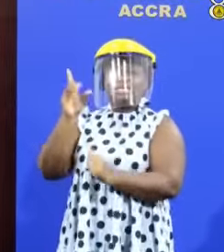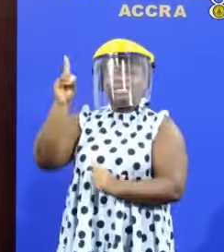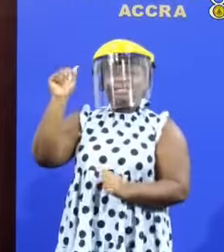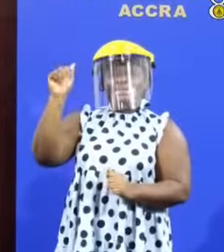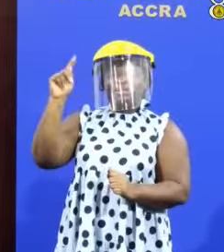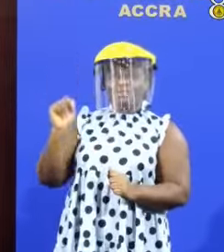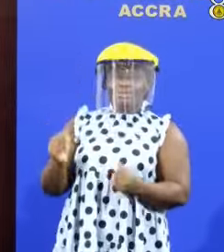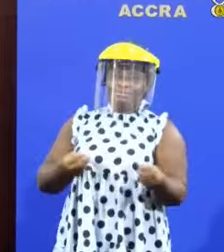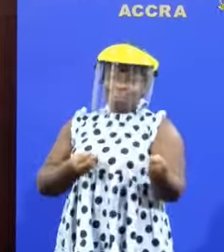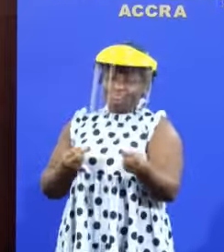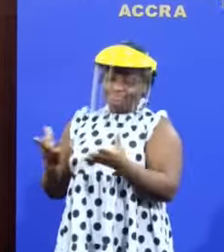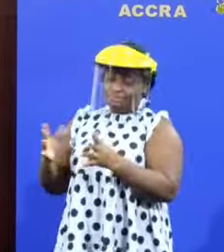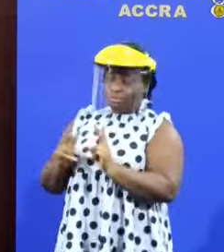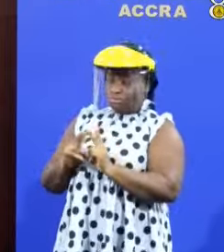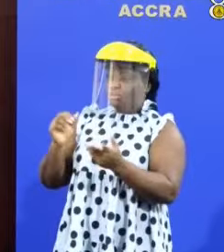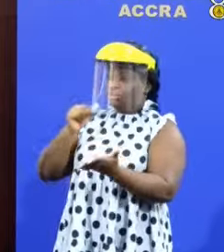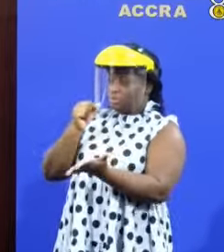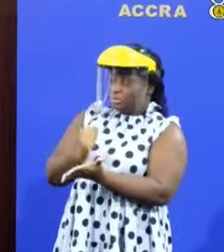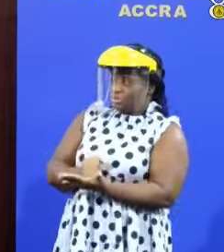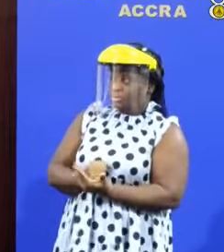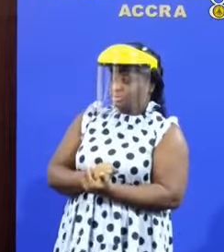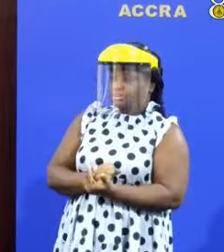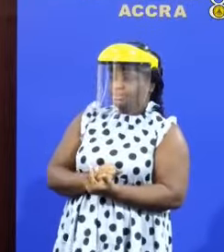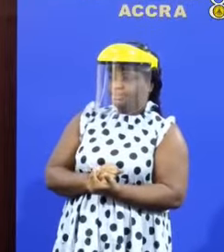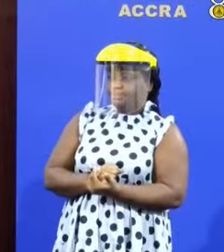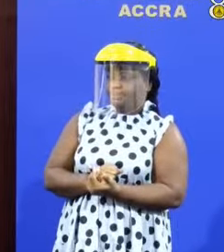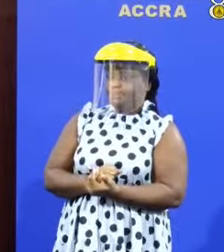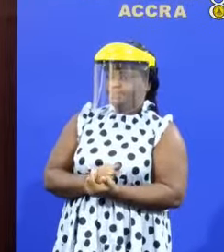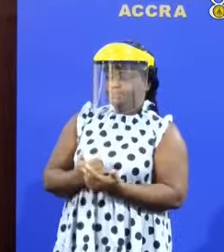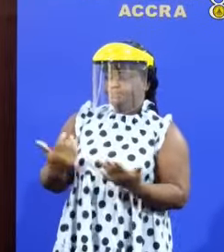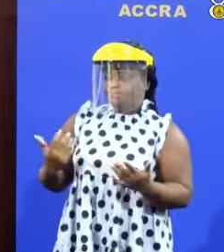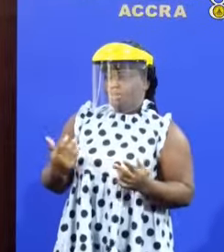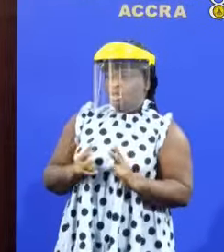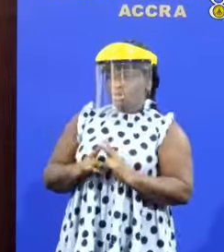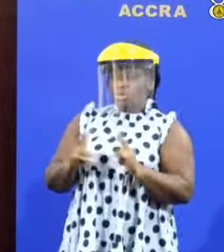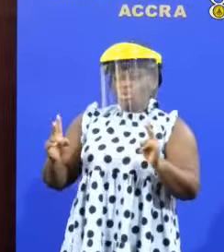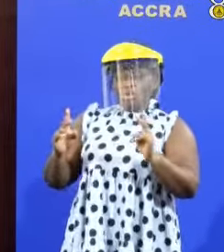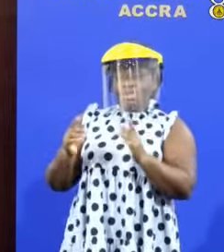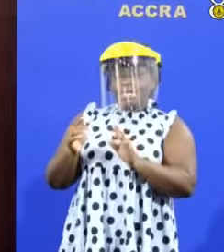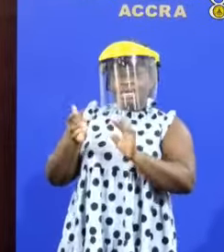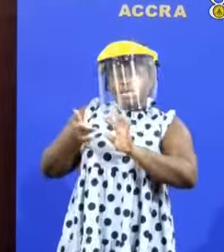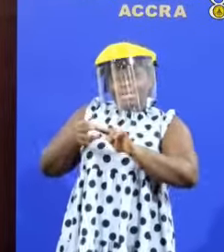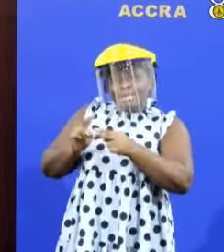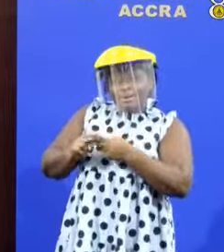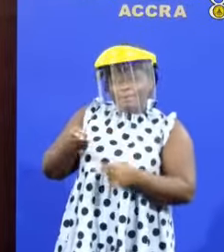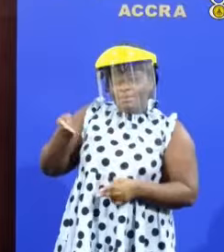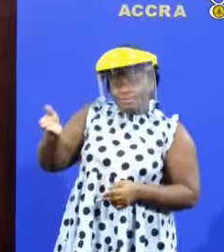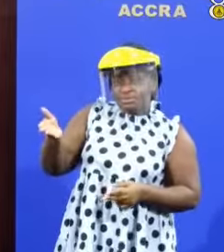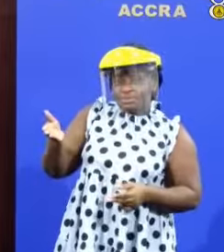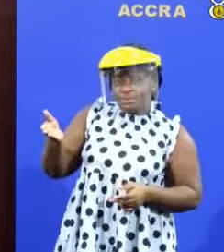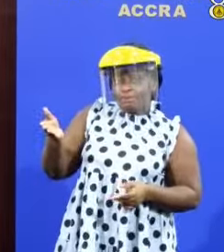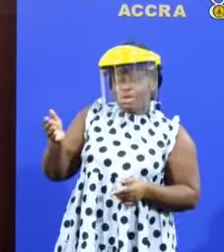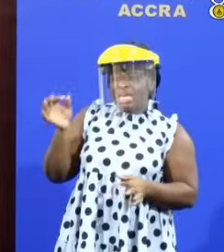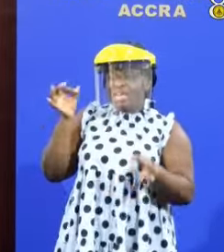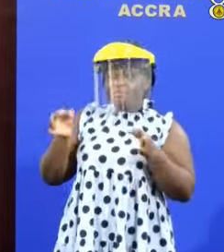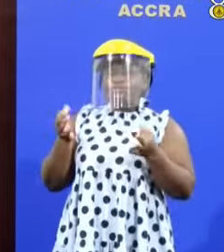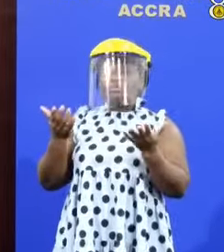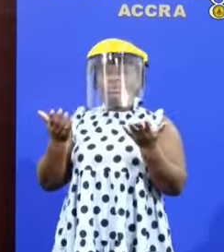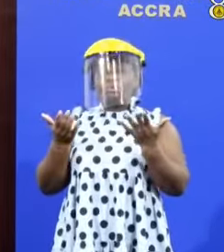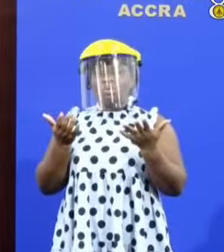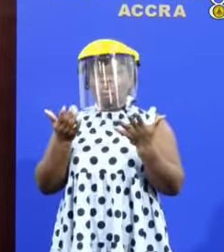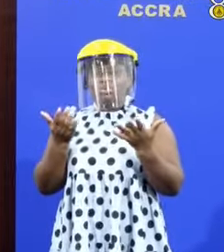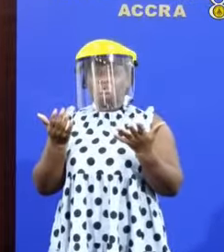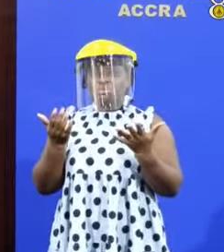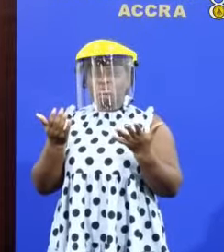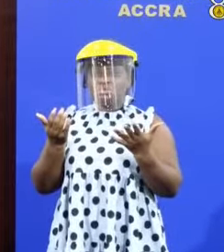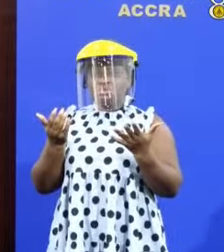provided so that we can ensure that that is done. So the contact center is there, but also if you want to travel, have time,